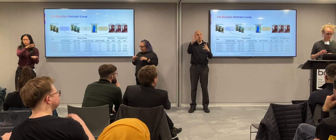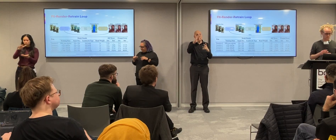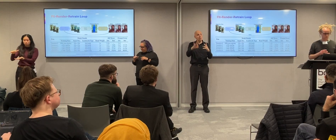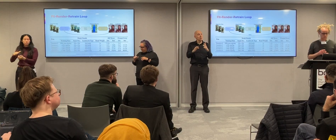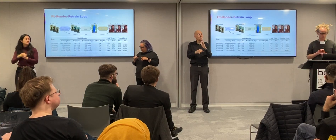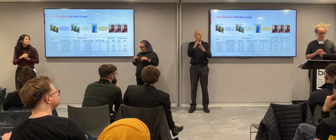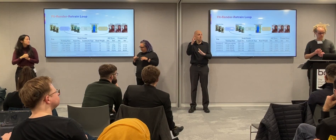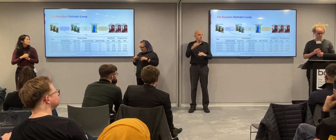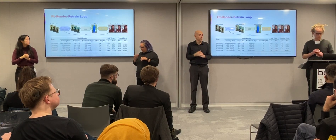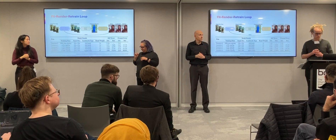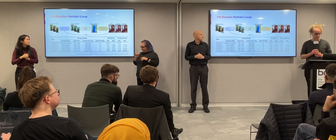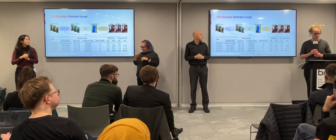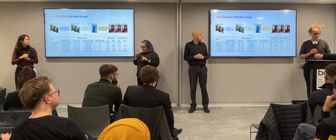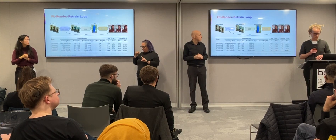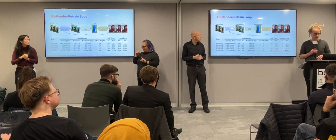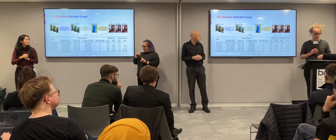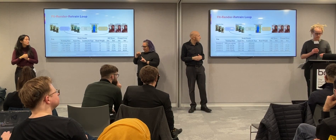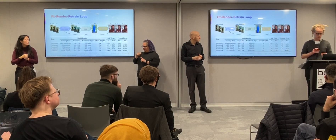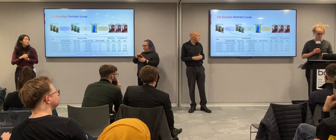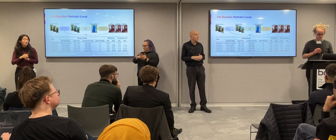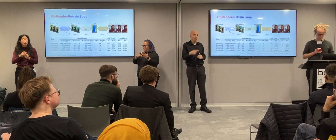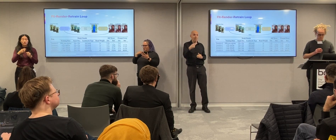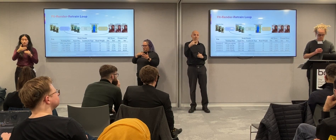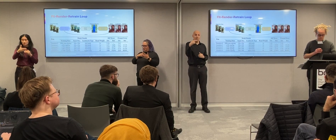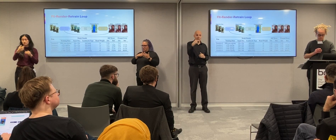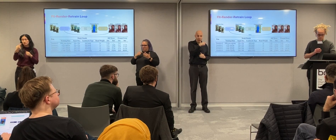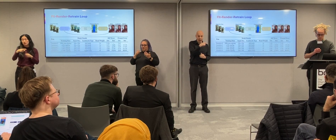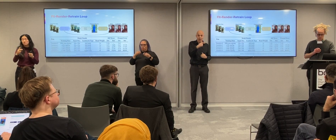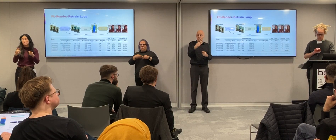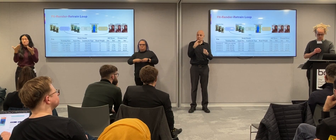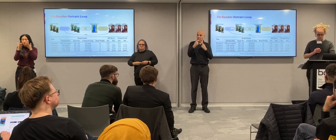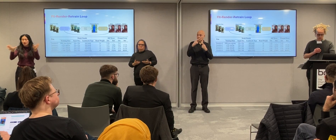is what we are making publicly available.